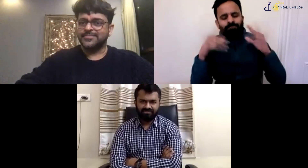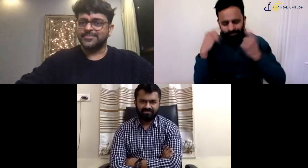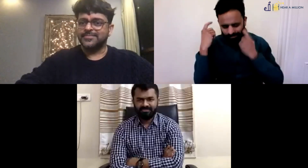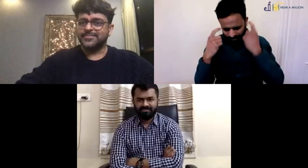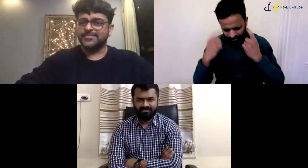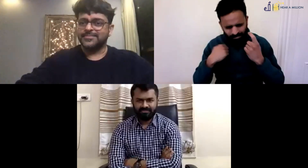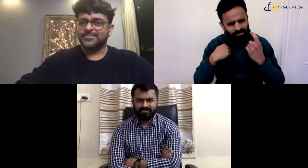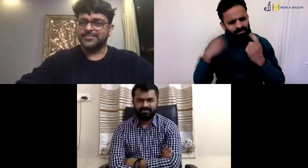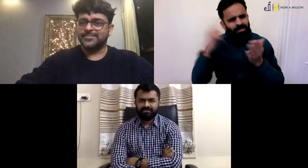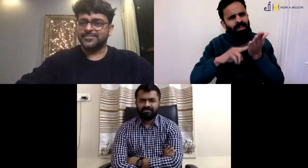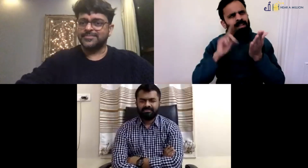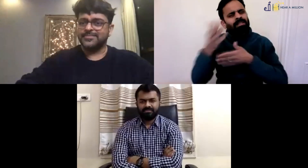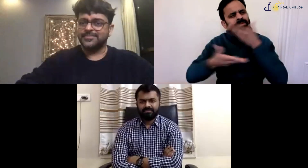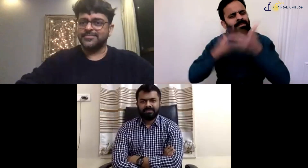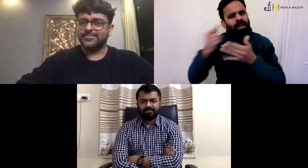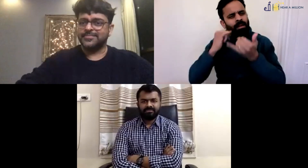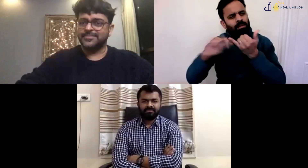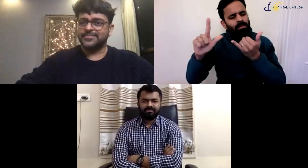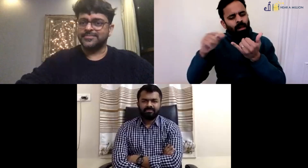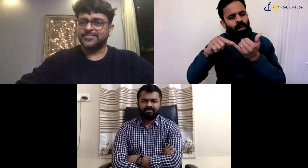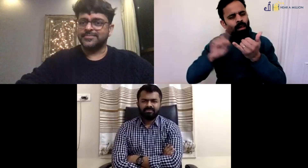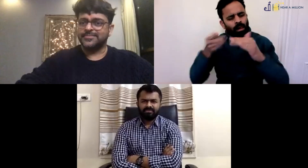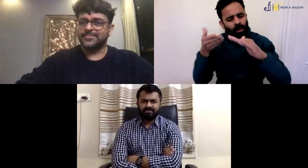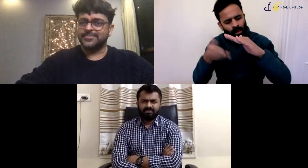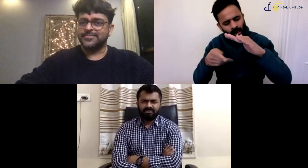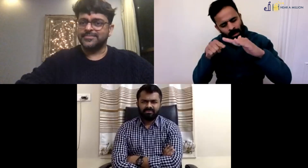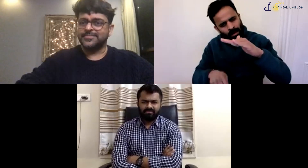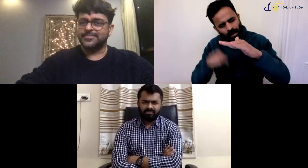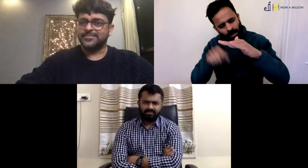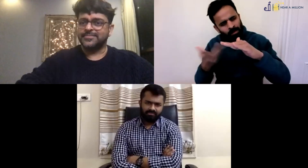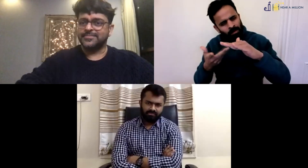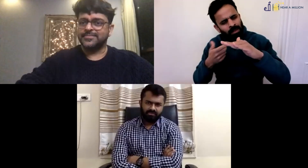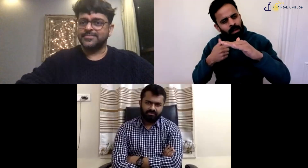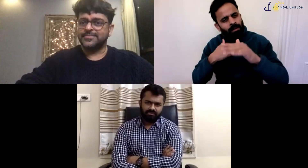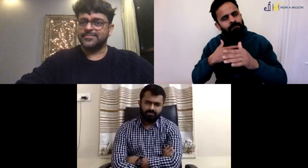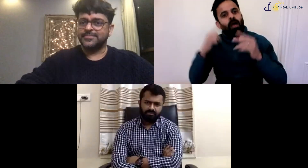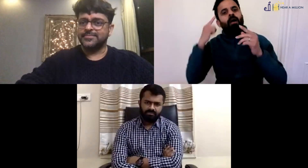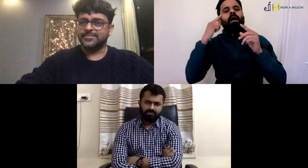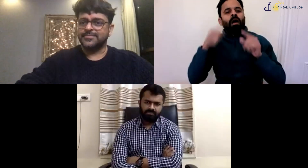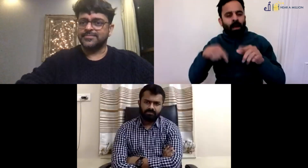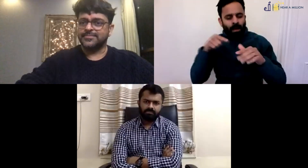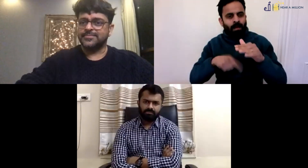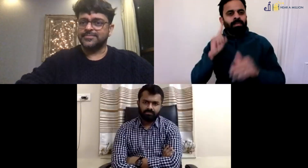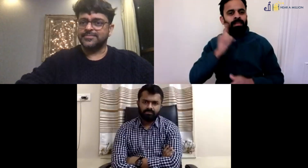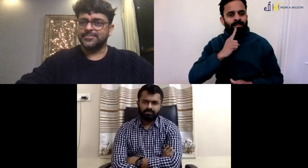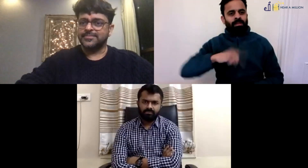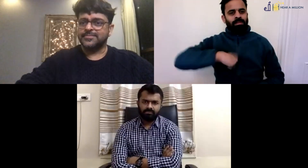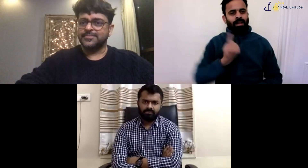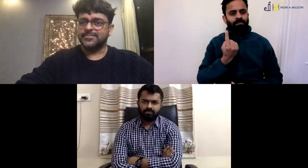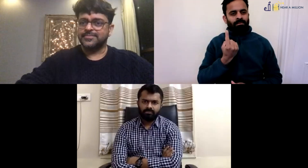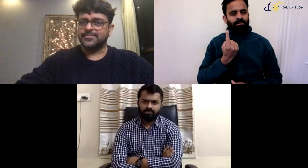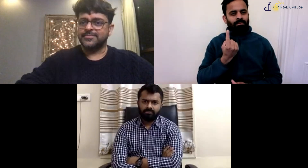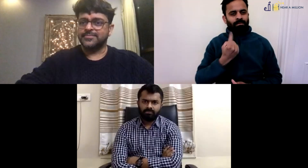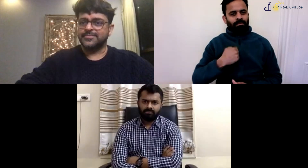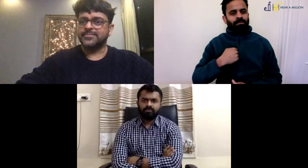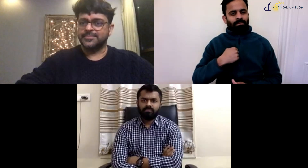me, not just one, and then I thought that, I used to teach NIHH, not just ISL, but so much